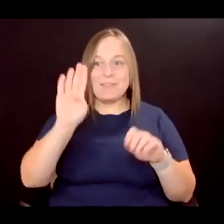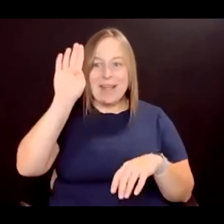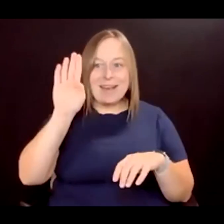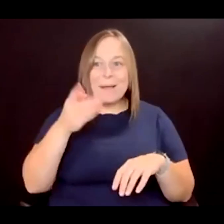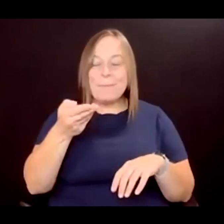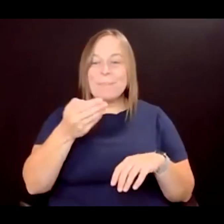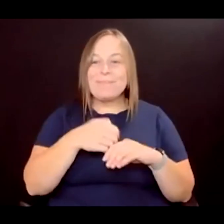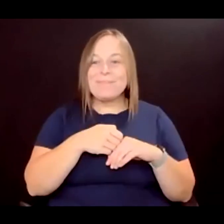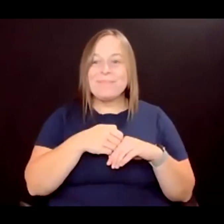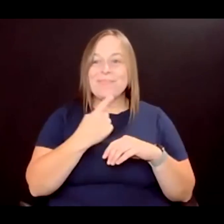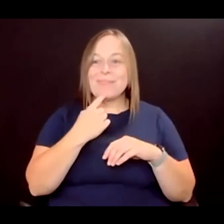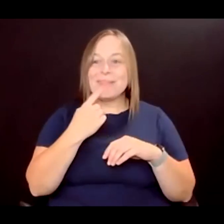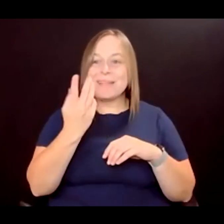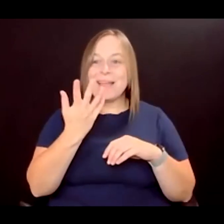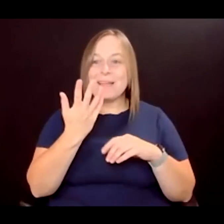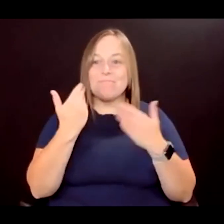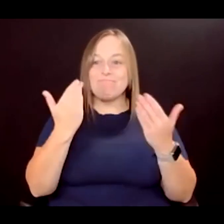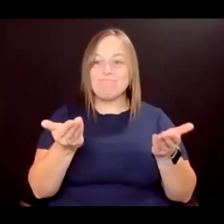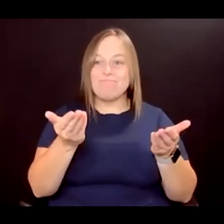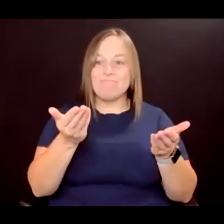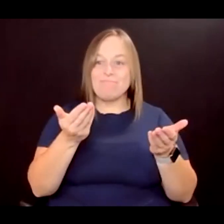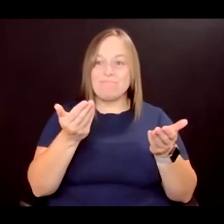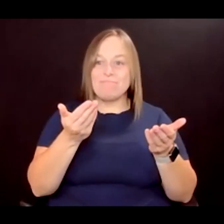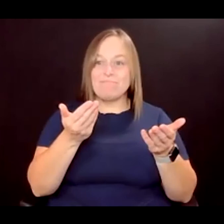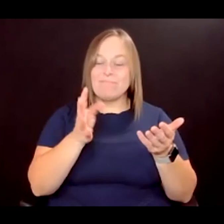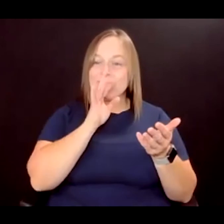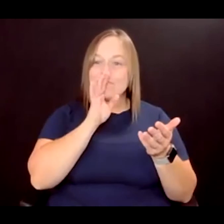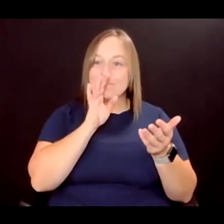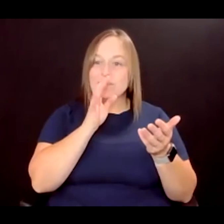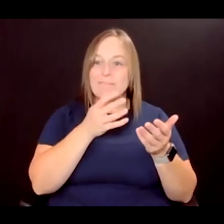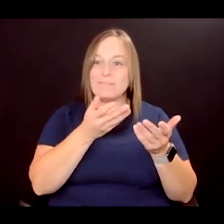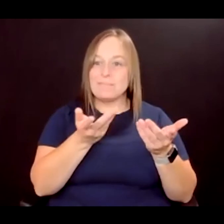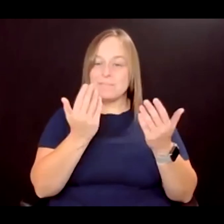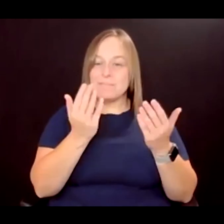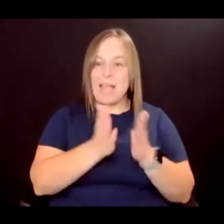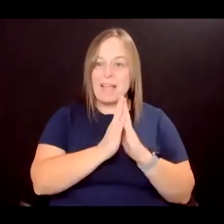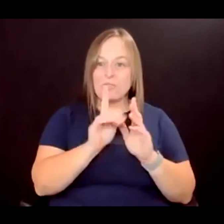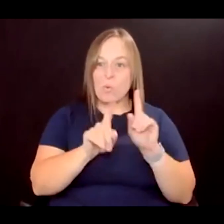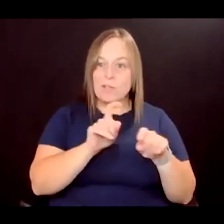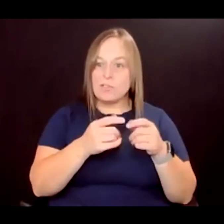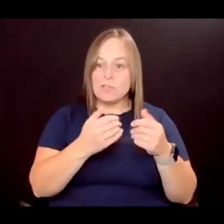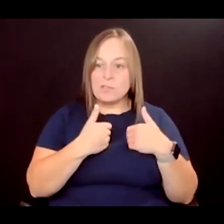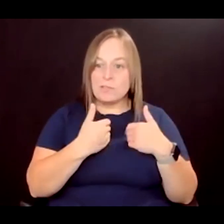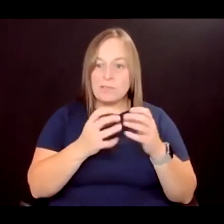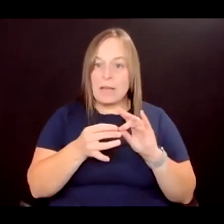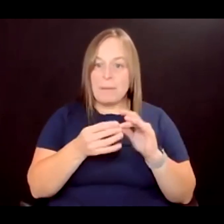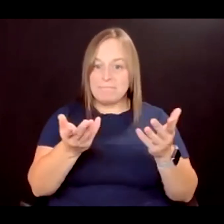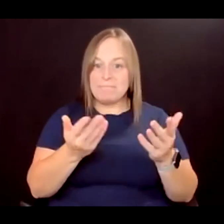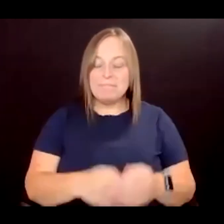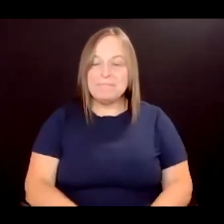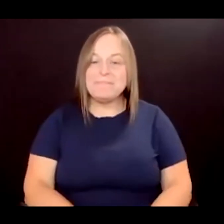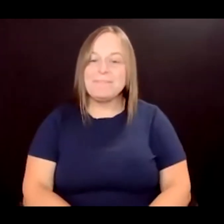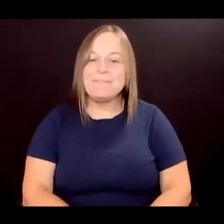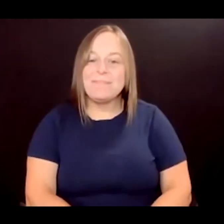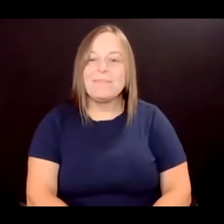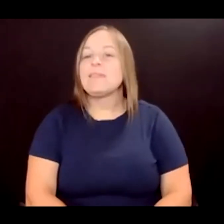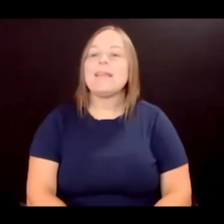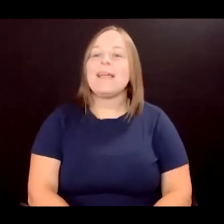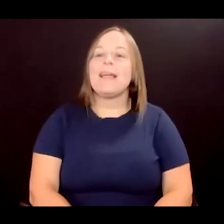budget. And not only have I found a number of financial gaps where budget lines are